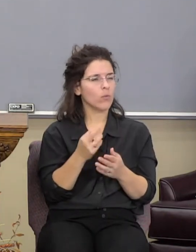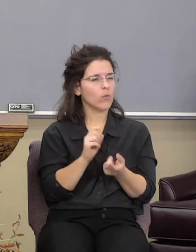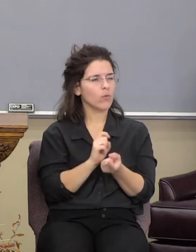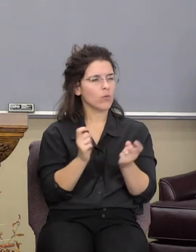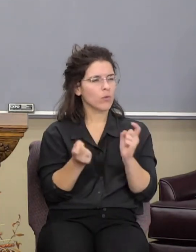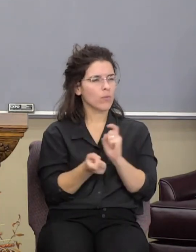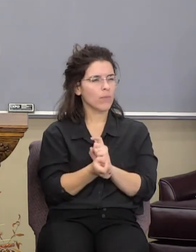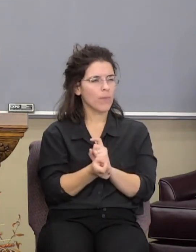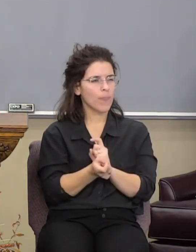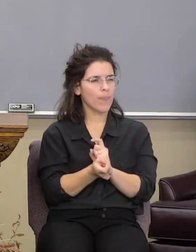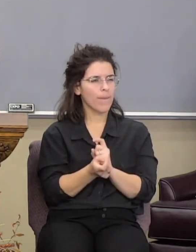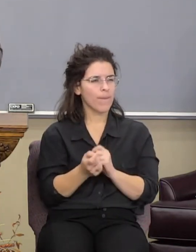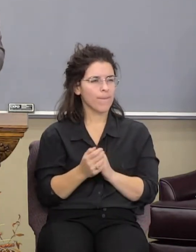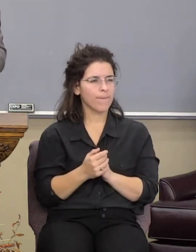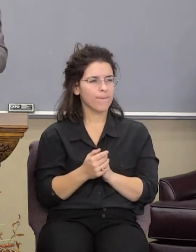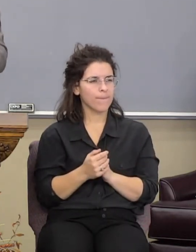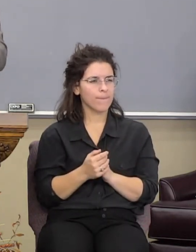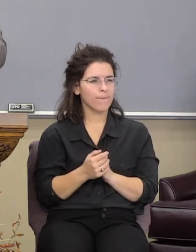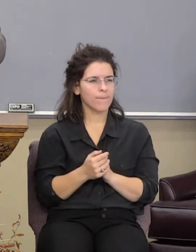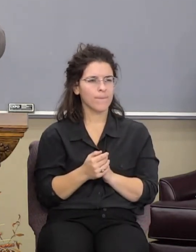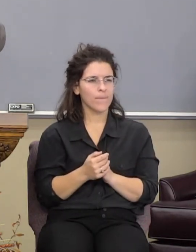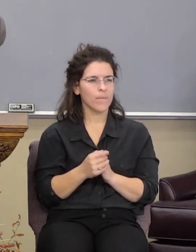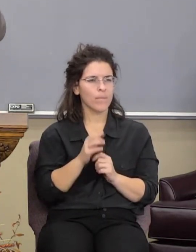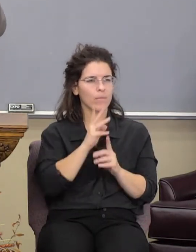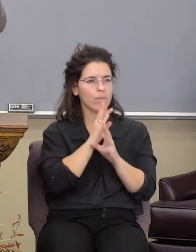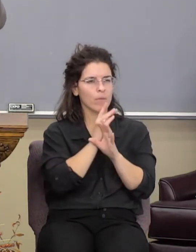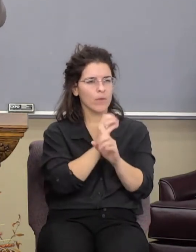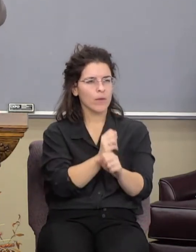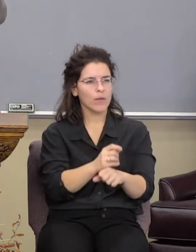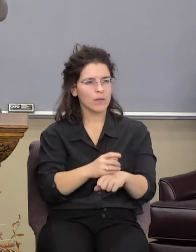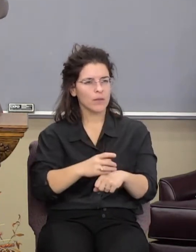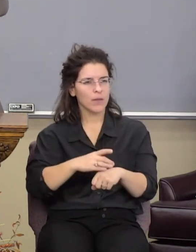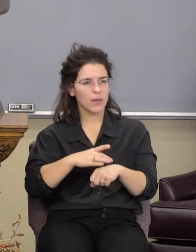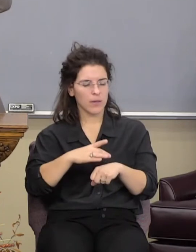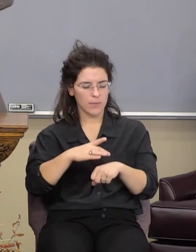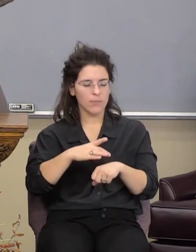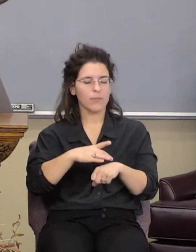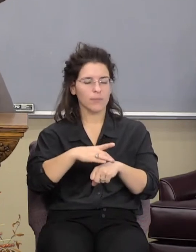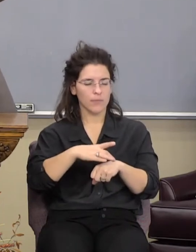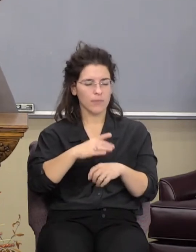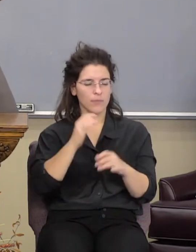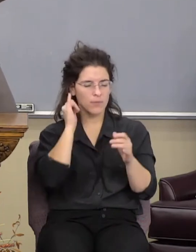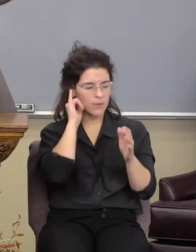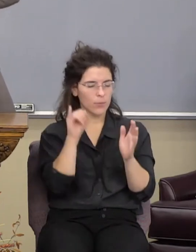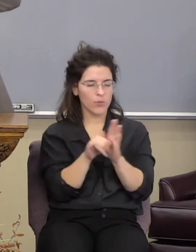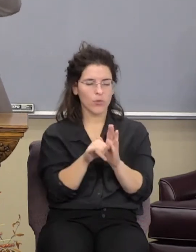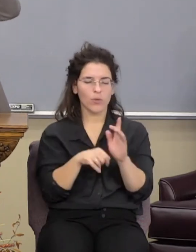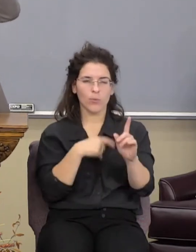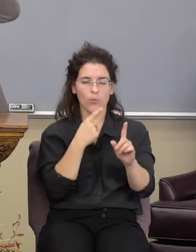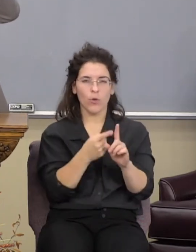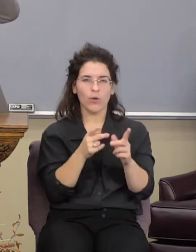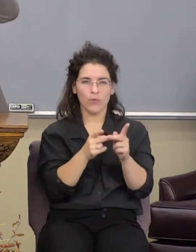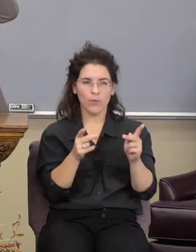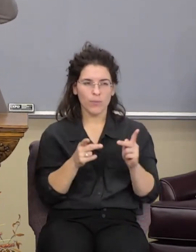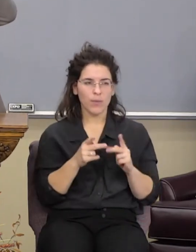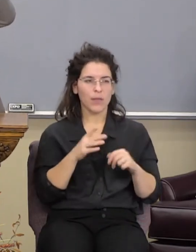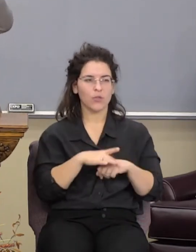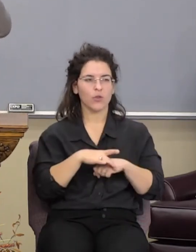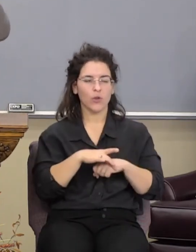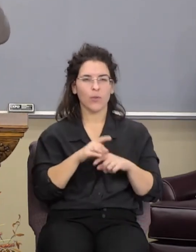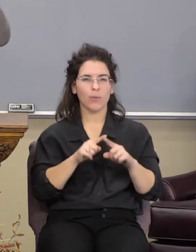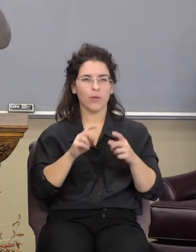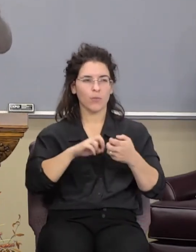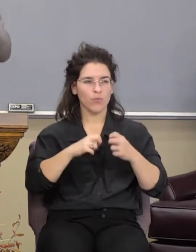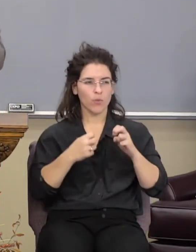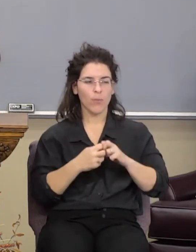New restoration. So there's just fascinating imagery here. But here's the point. You have the place, earth, but the problem is